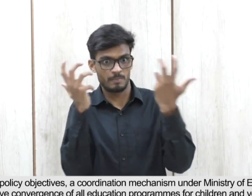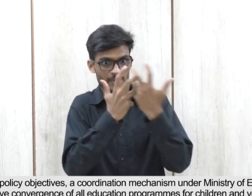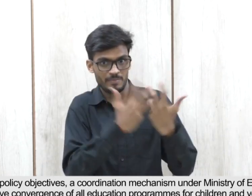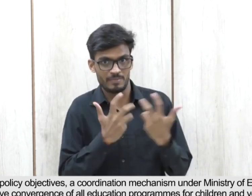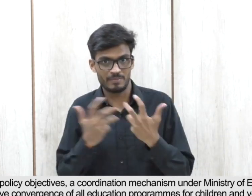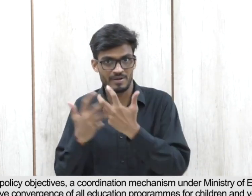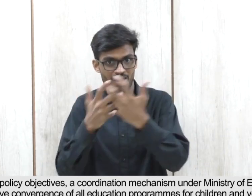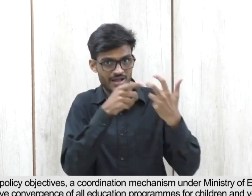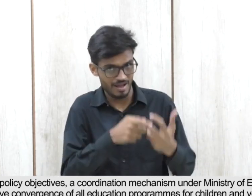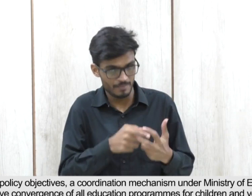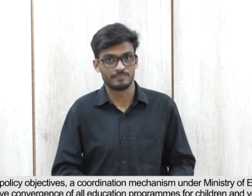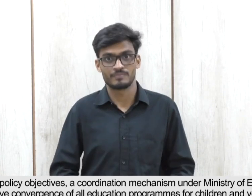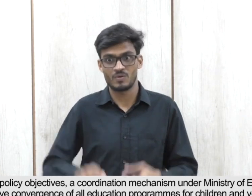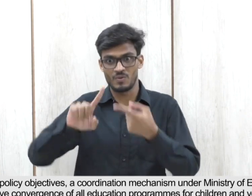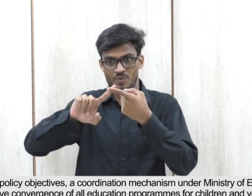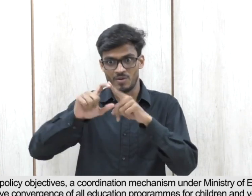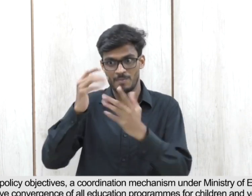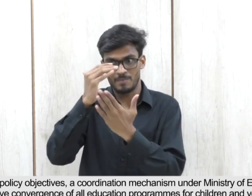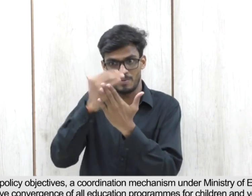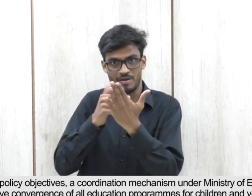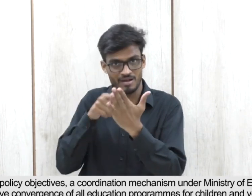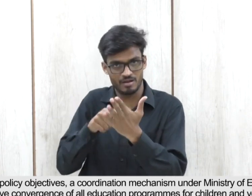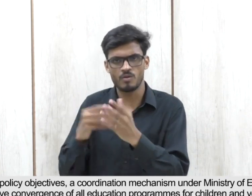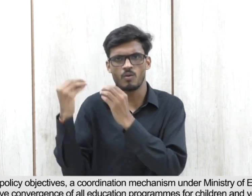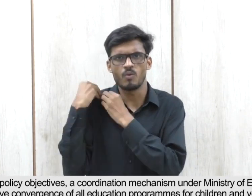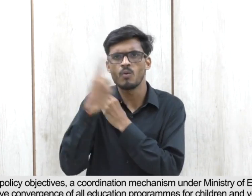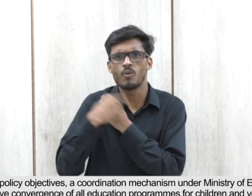effective convergence of all education programs